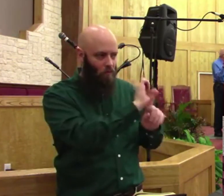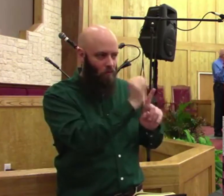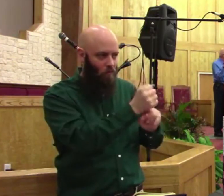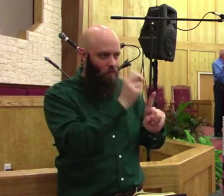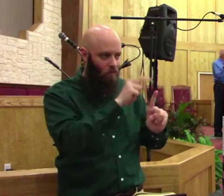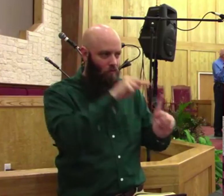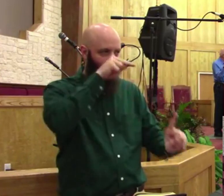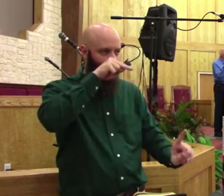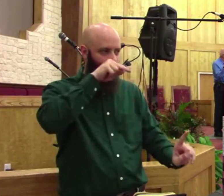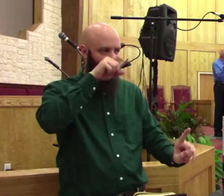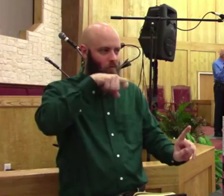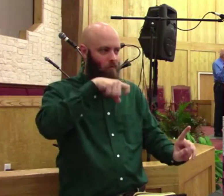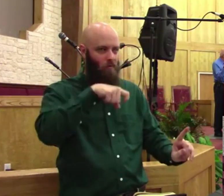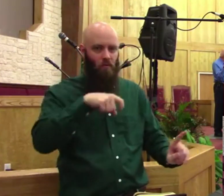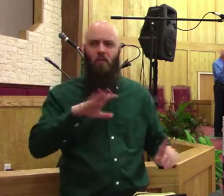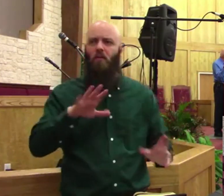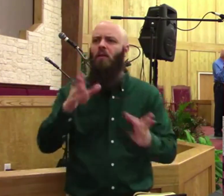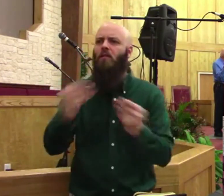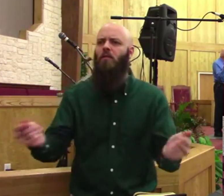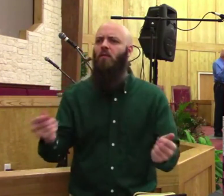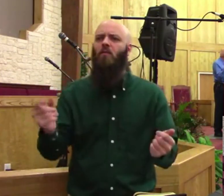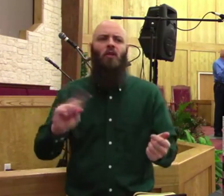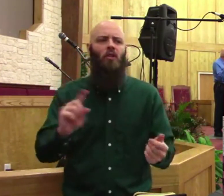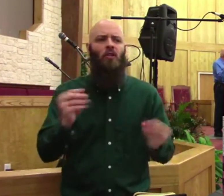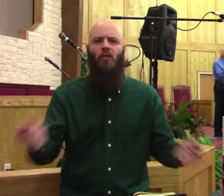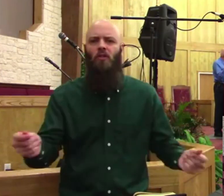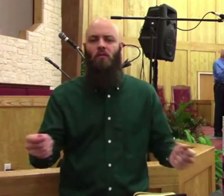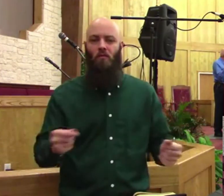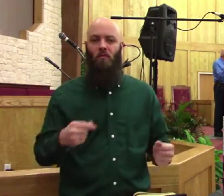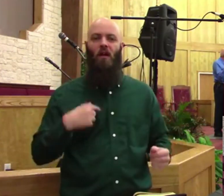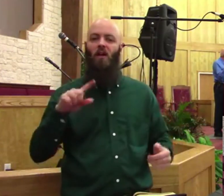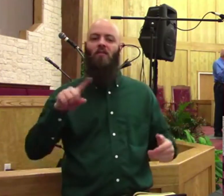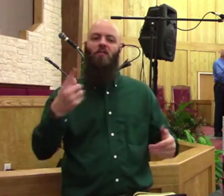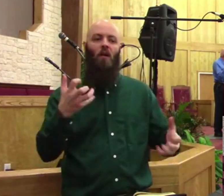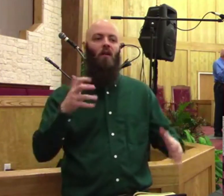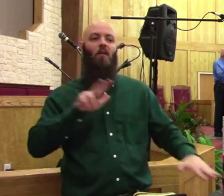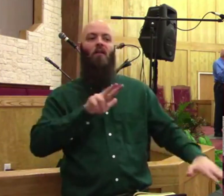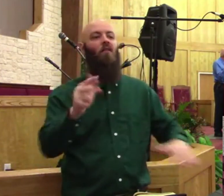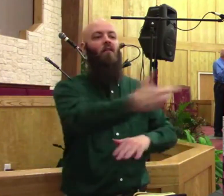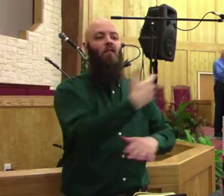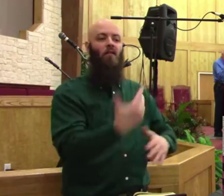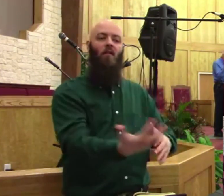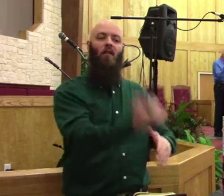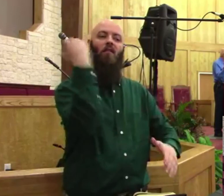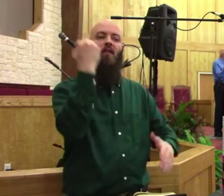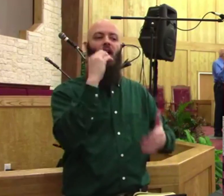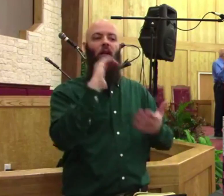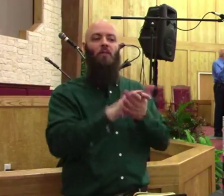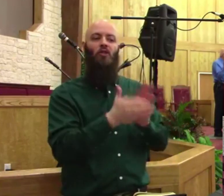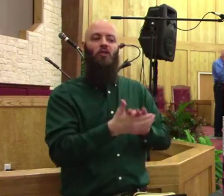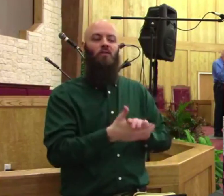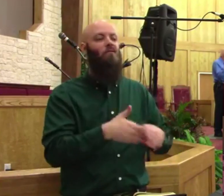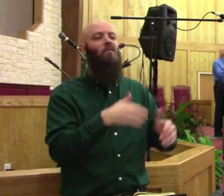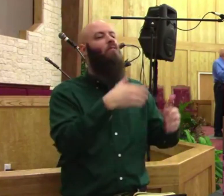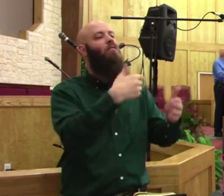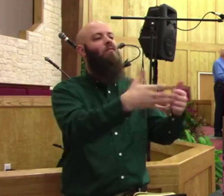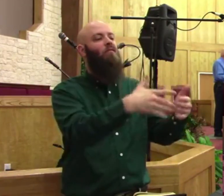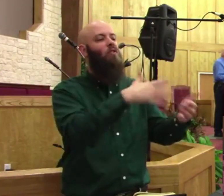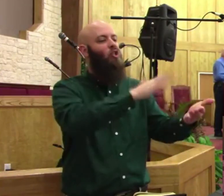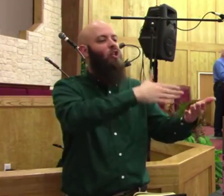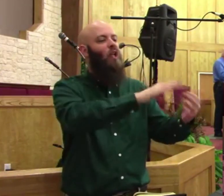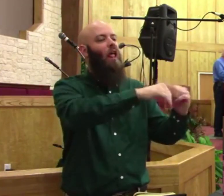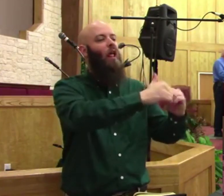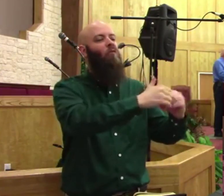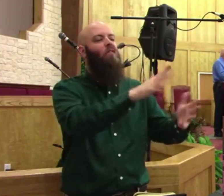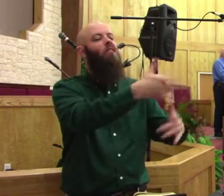solution. I just want to drive through the line and get my hamburger. I don't care about how you make it, just give me my hamburger.